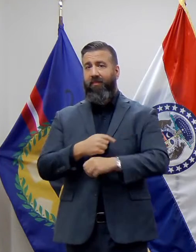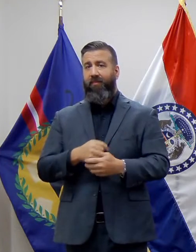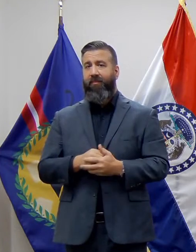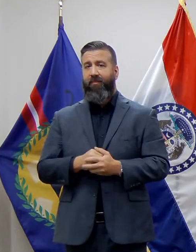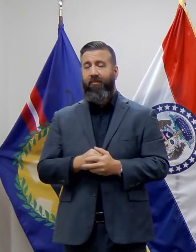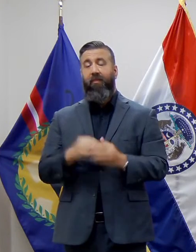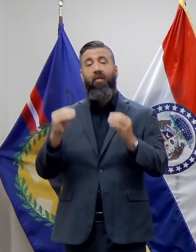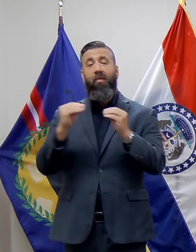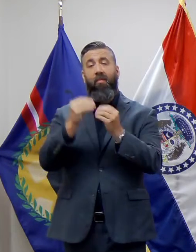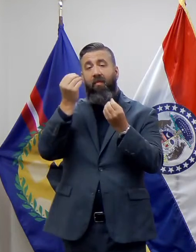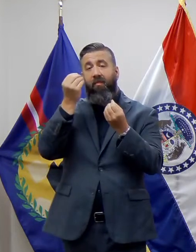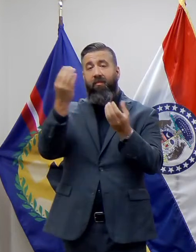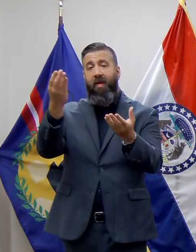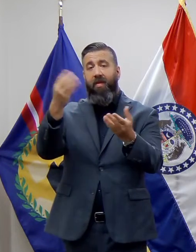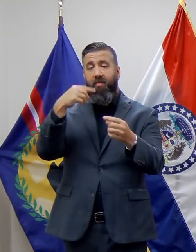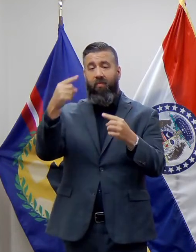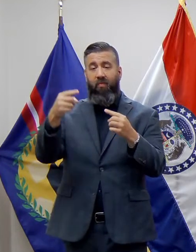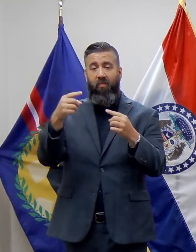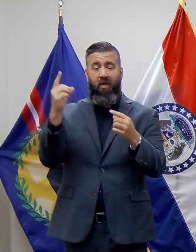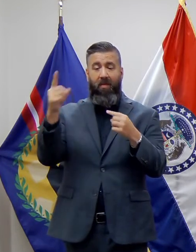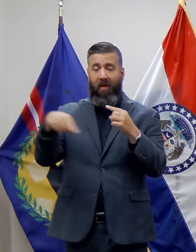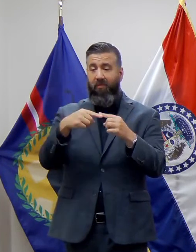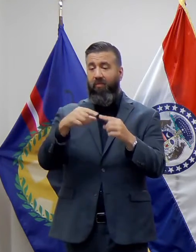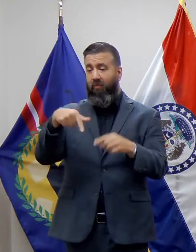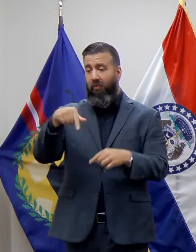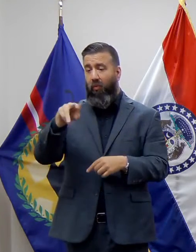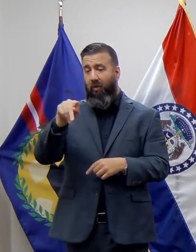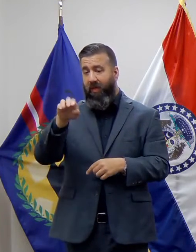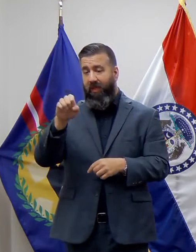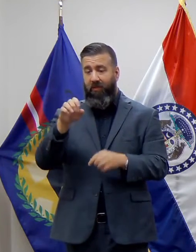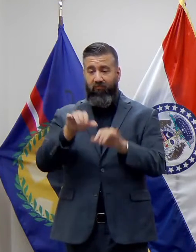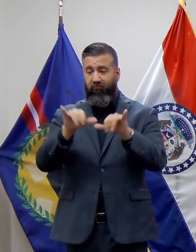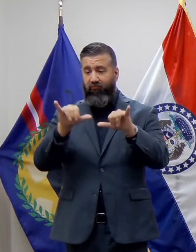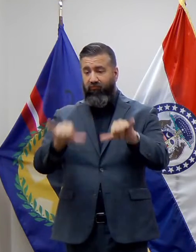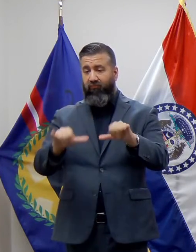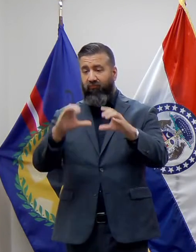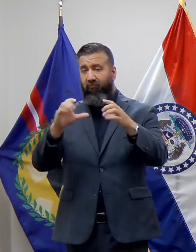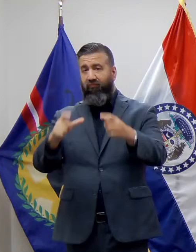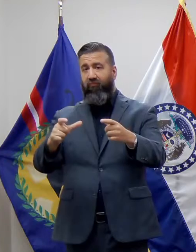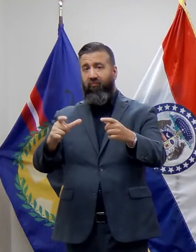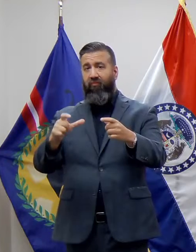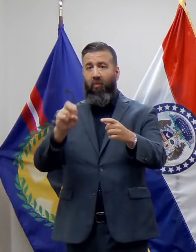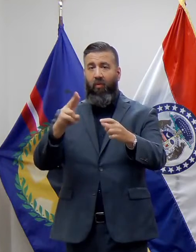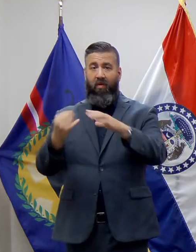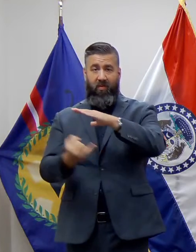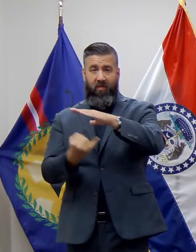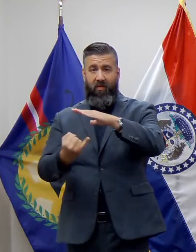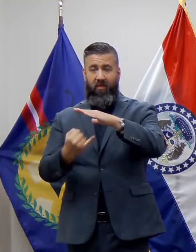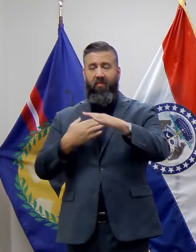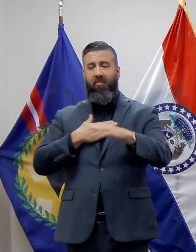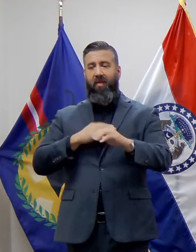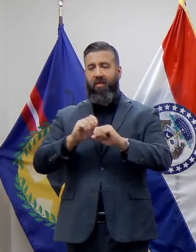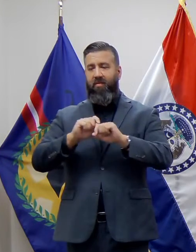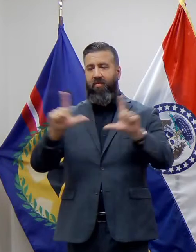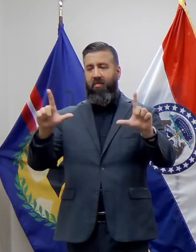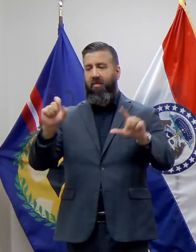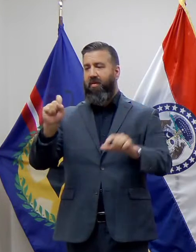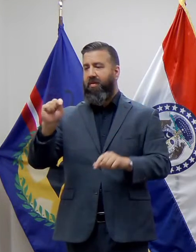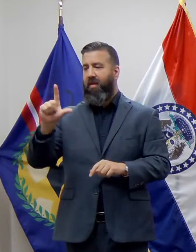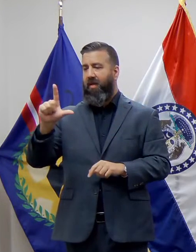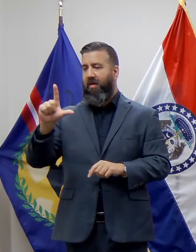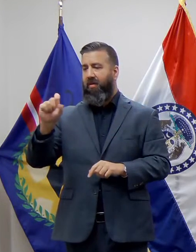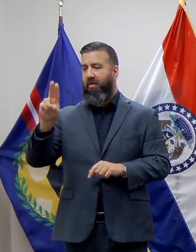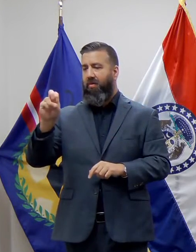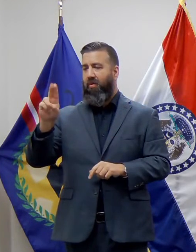For more information on quarantine or isolation, visit stlcorona.com. I want to finish by thanking our